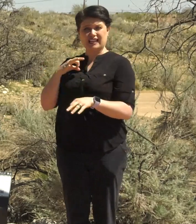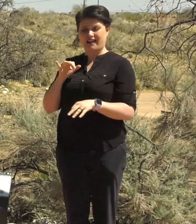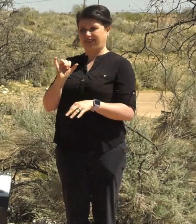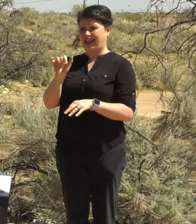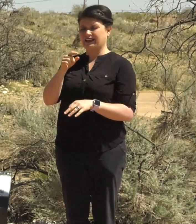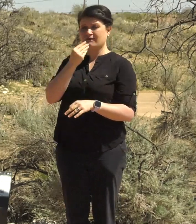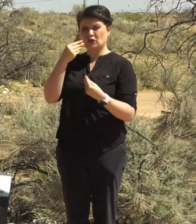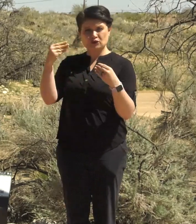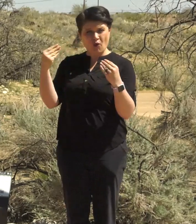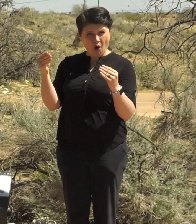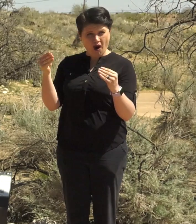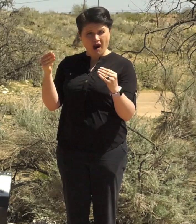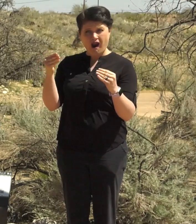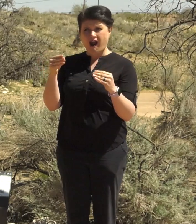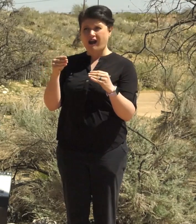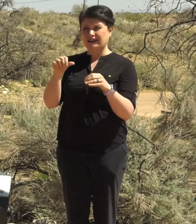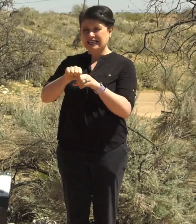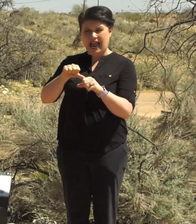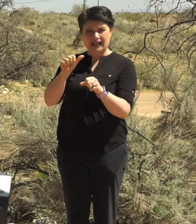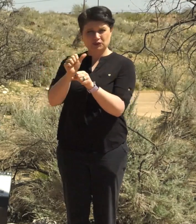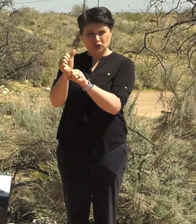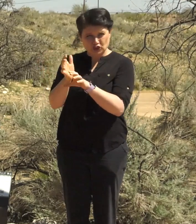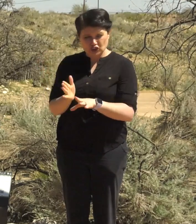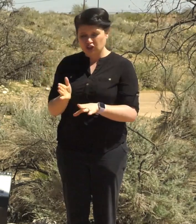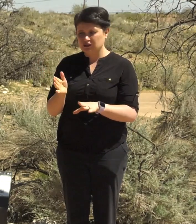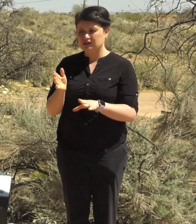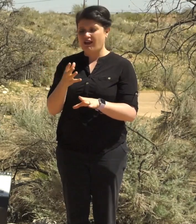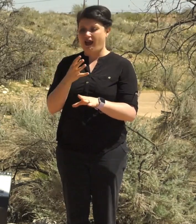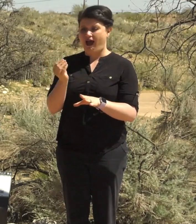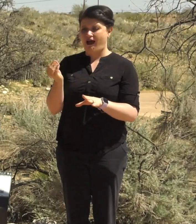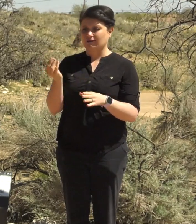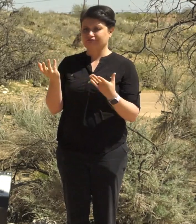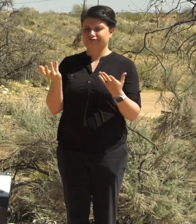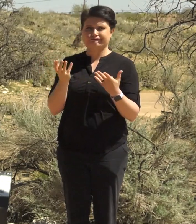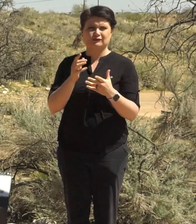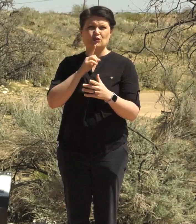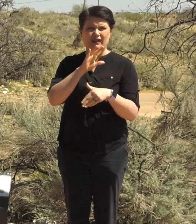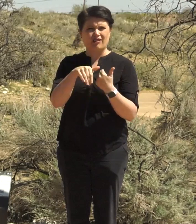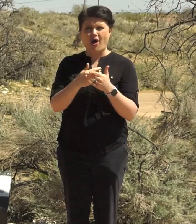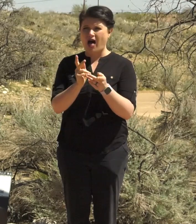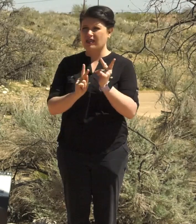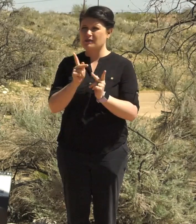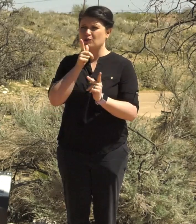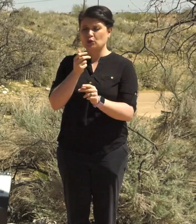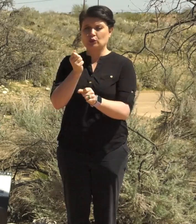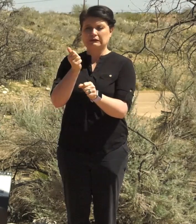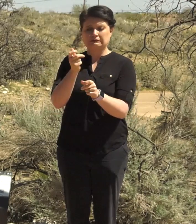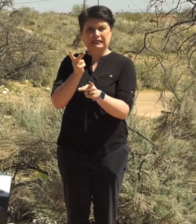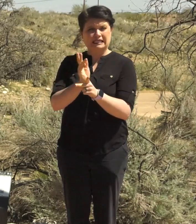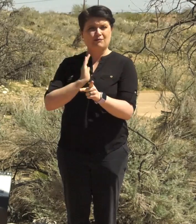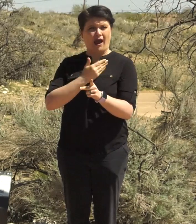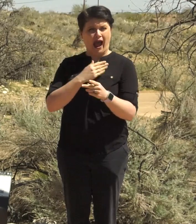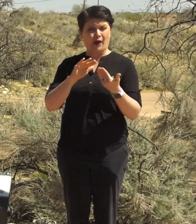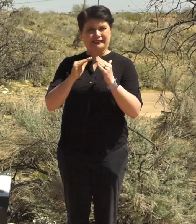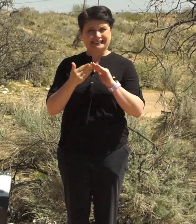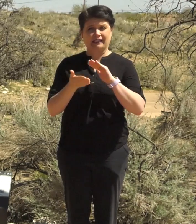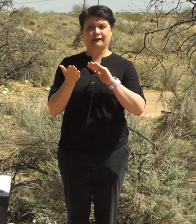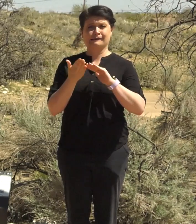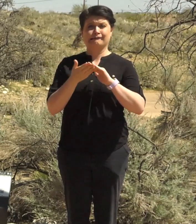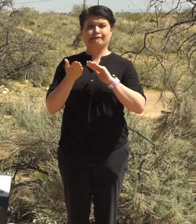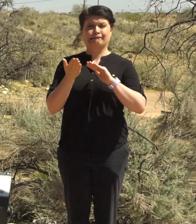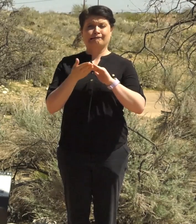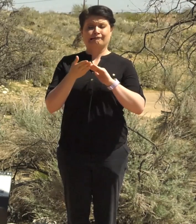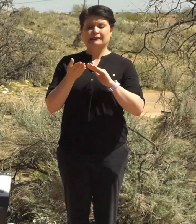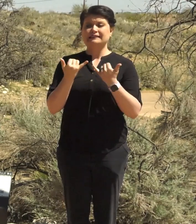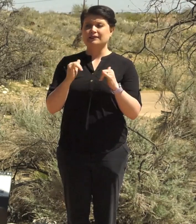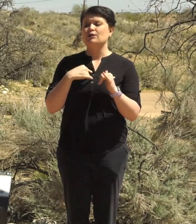grocers, gas attendants, and really the people that have been keeping our city afloat. So I do want to say thank you to all